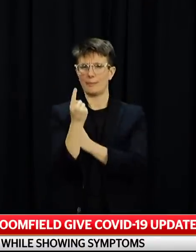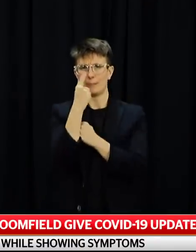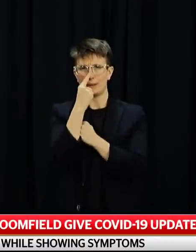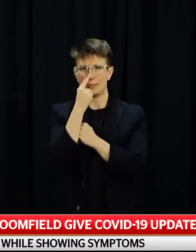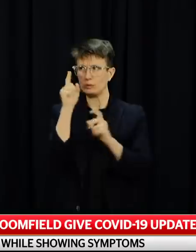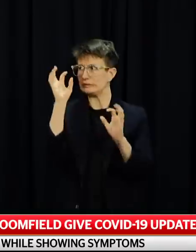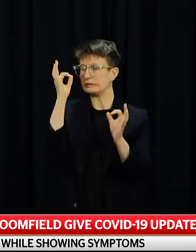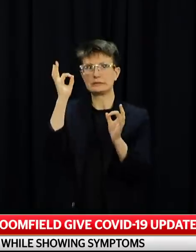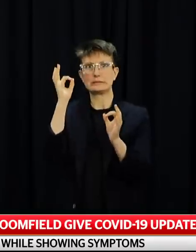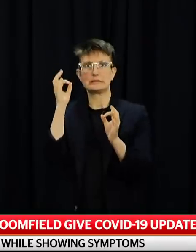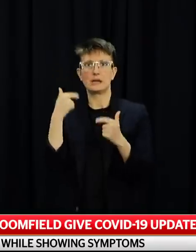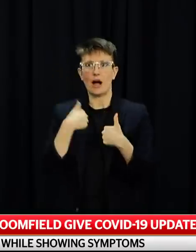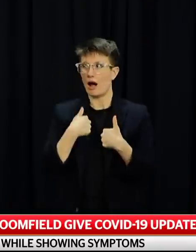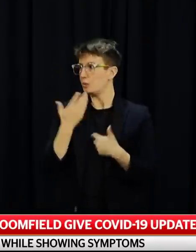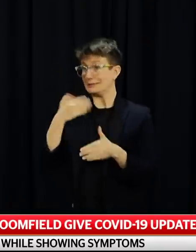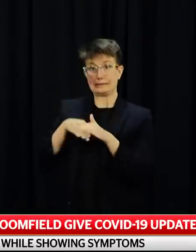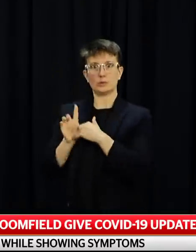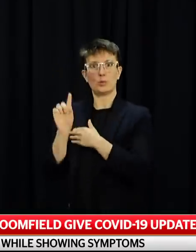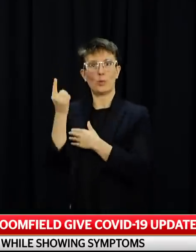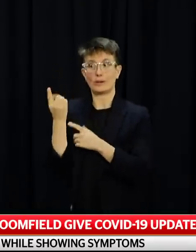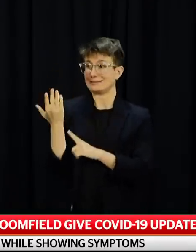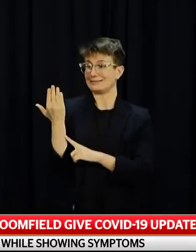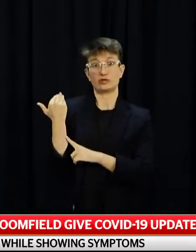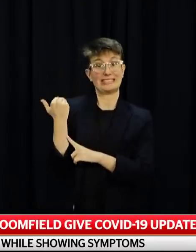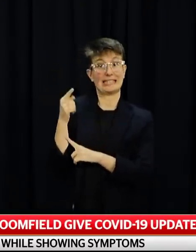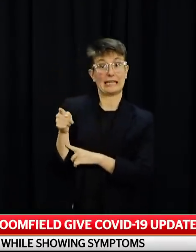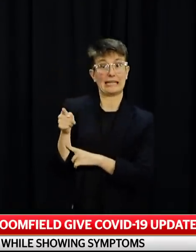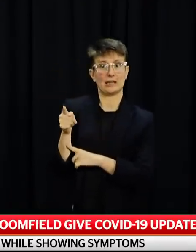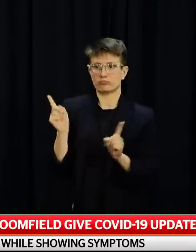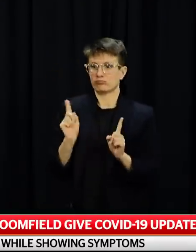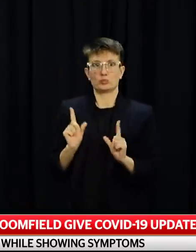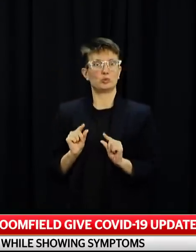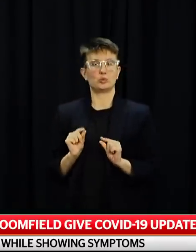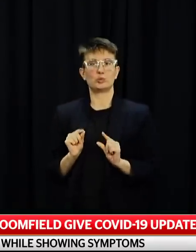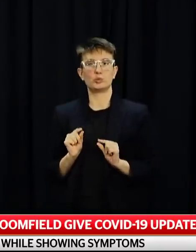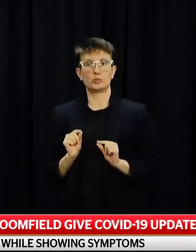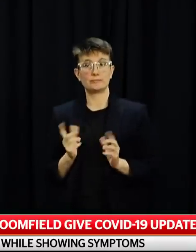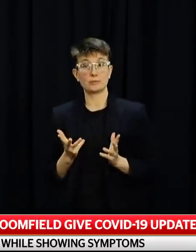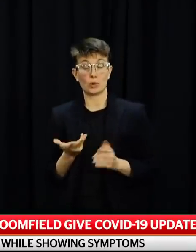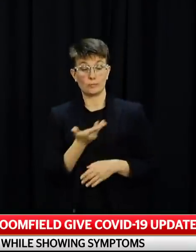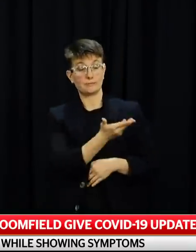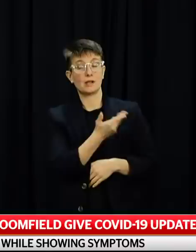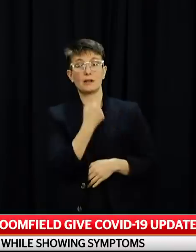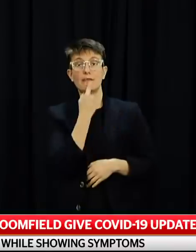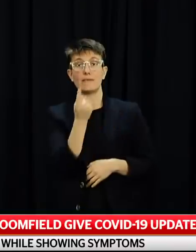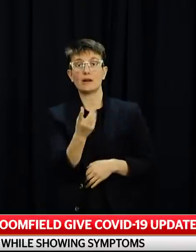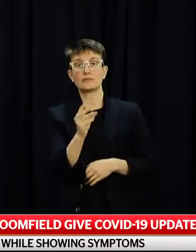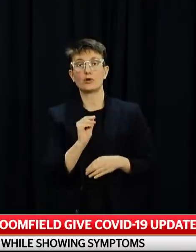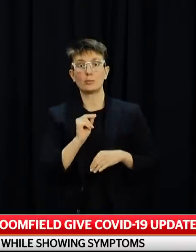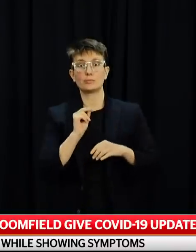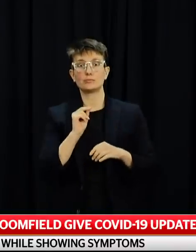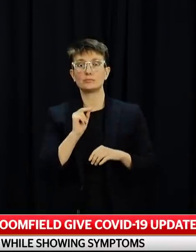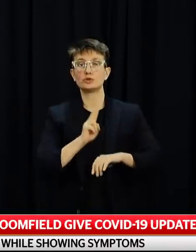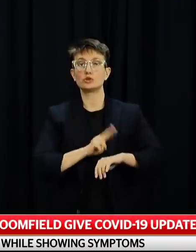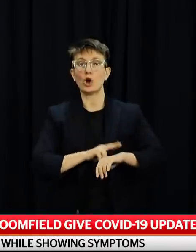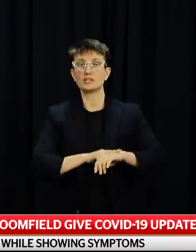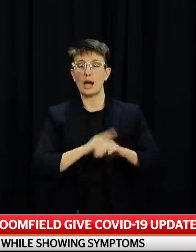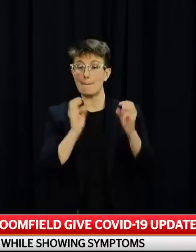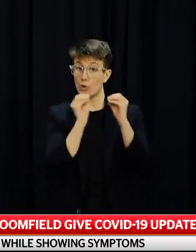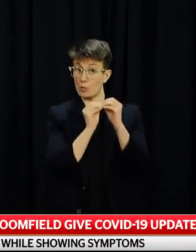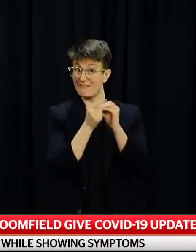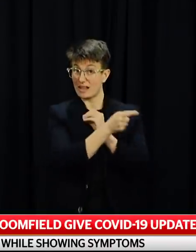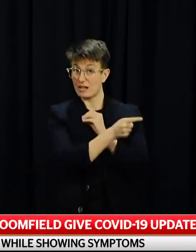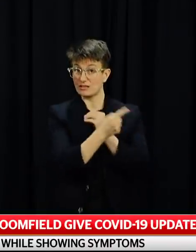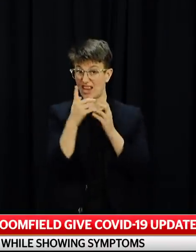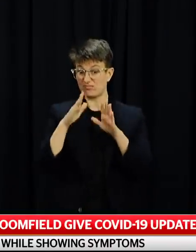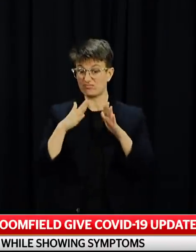be wanting more information about how you should behave. The ongoing advice from Dr. Bloomfield and the health team is that you should remain vigilant